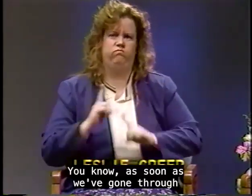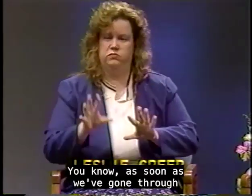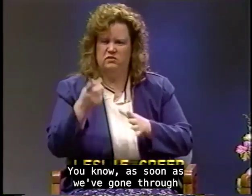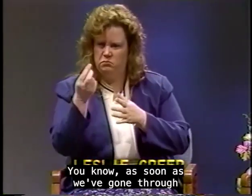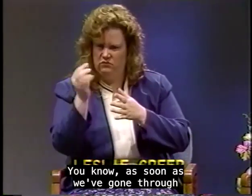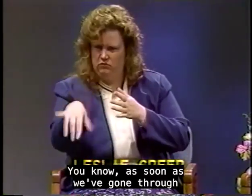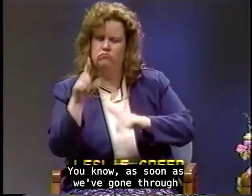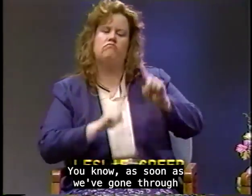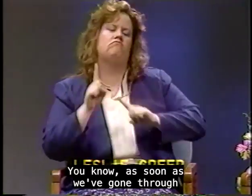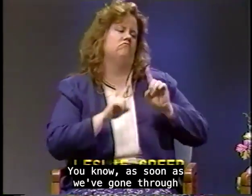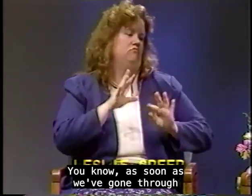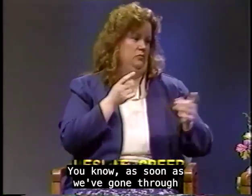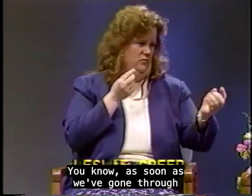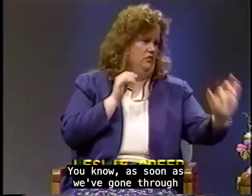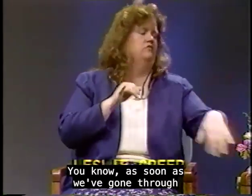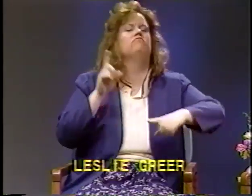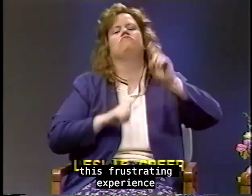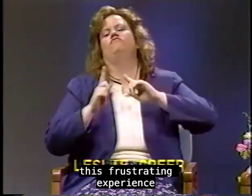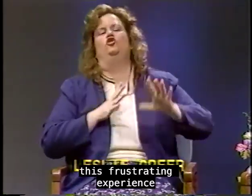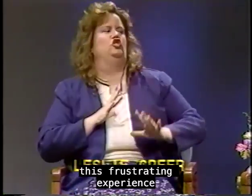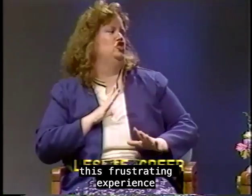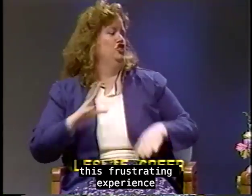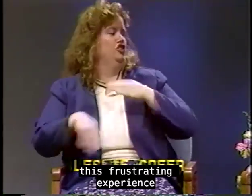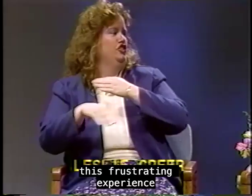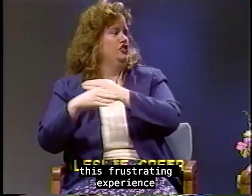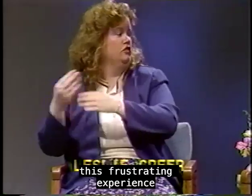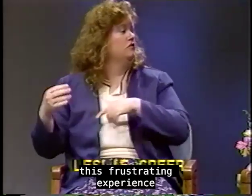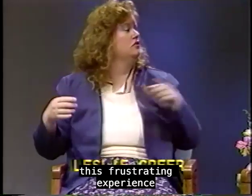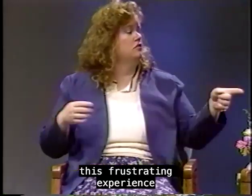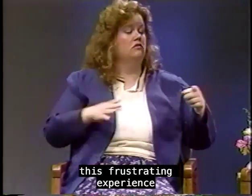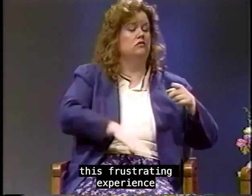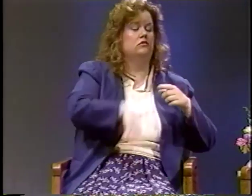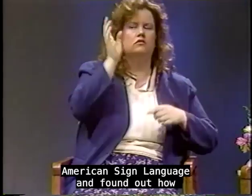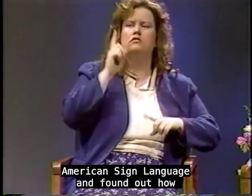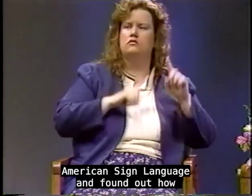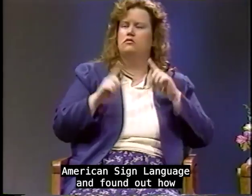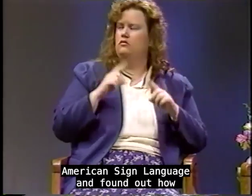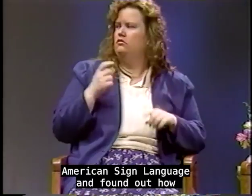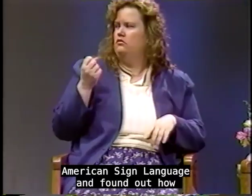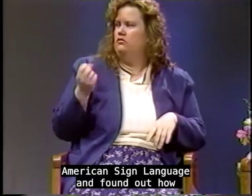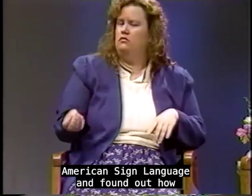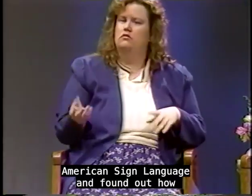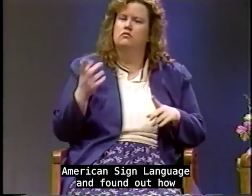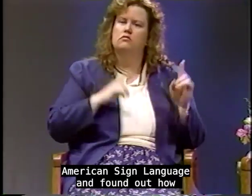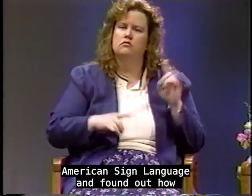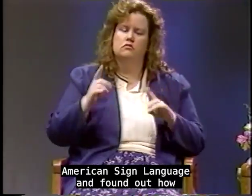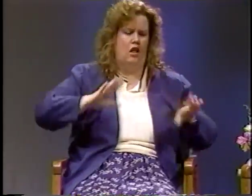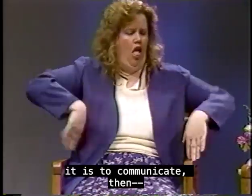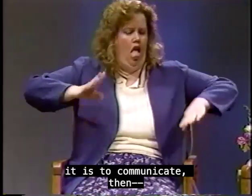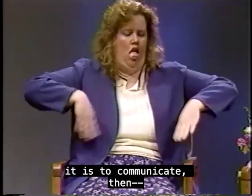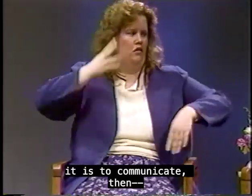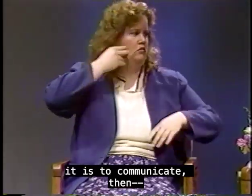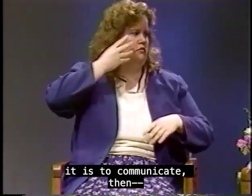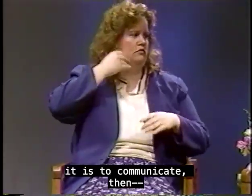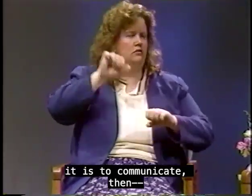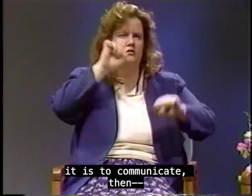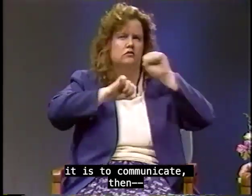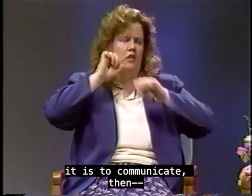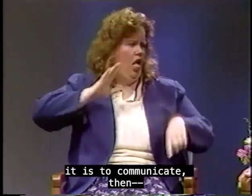As soon as we've gone through this frustrating experience and then learned American Sign Language and found out how wonderful it is to communicate,